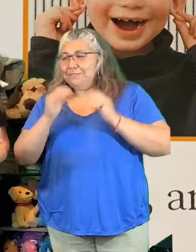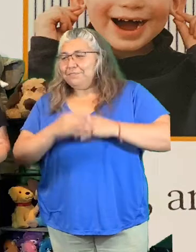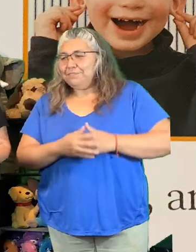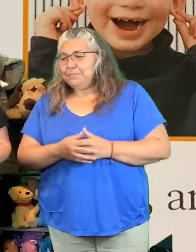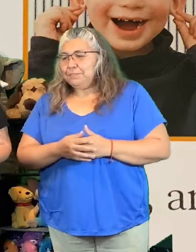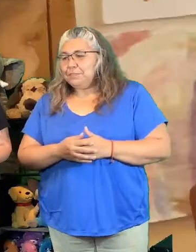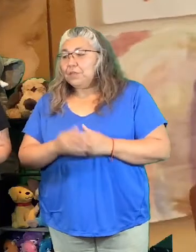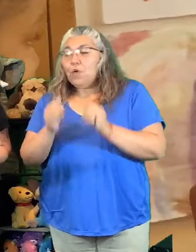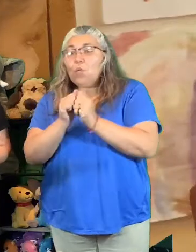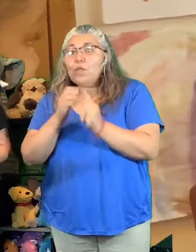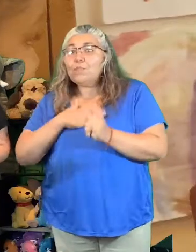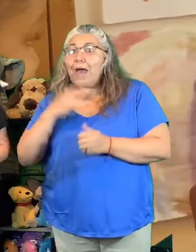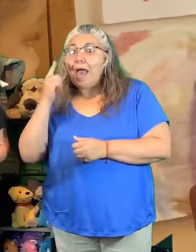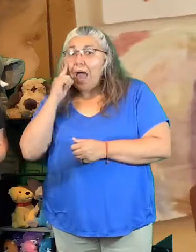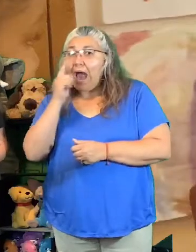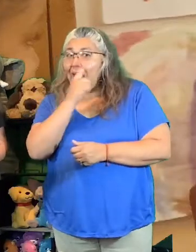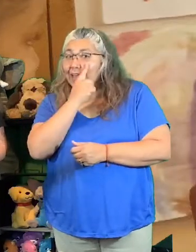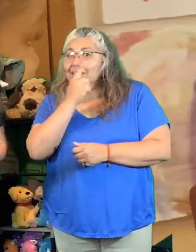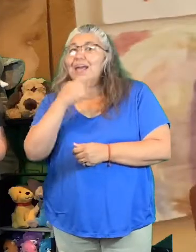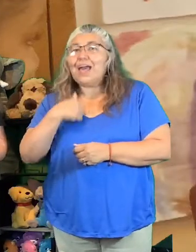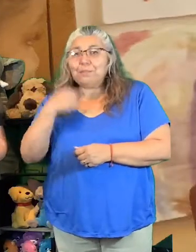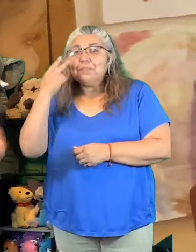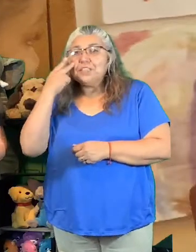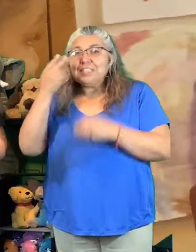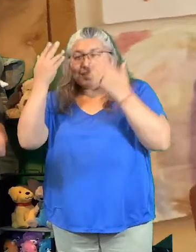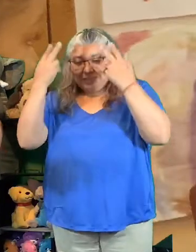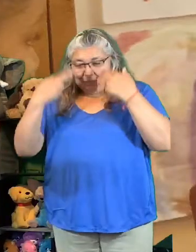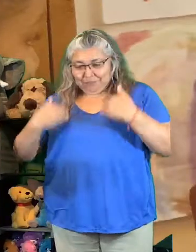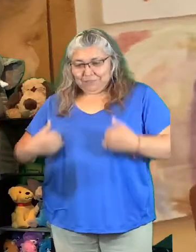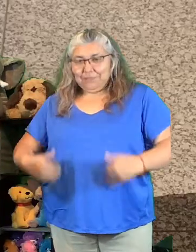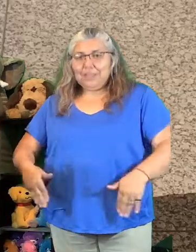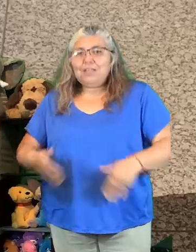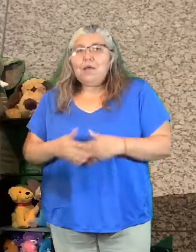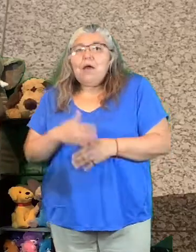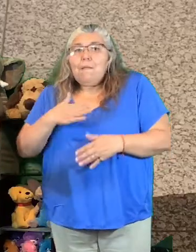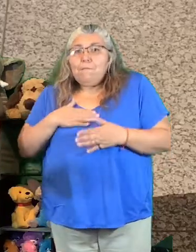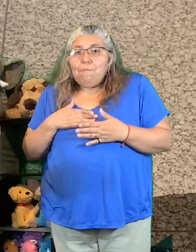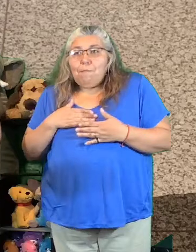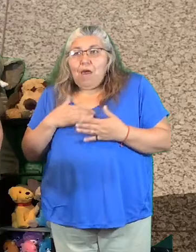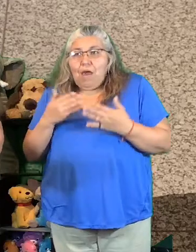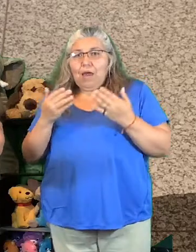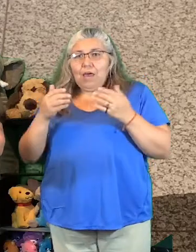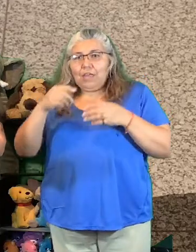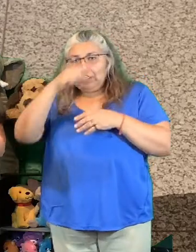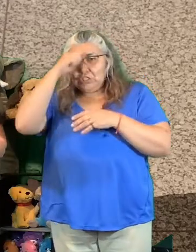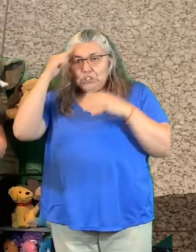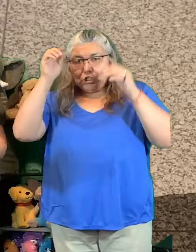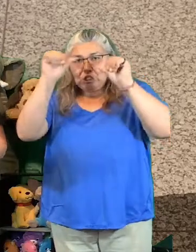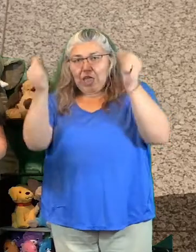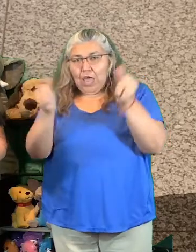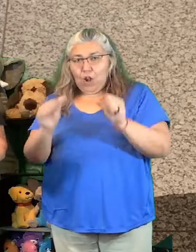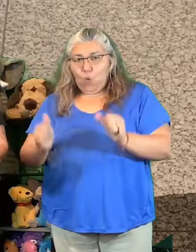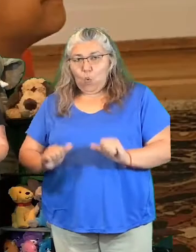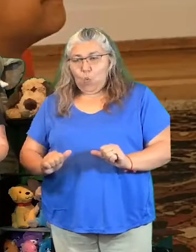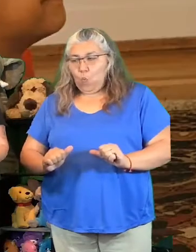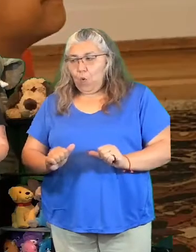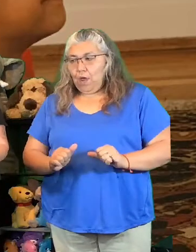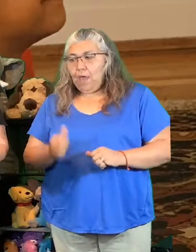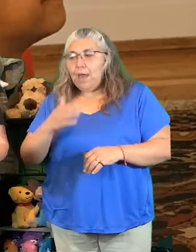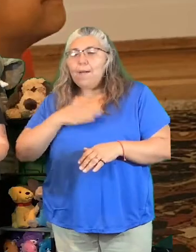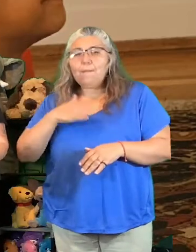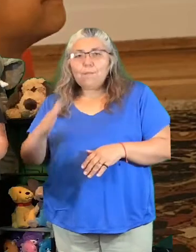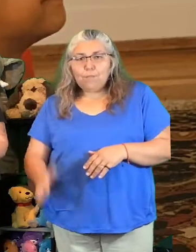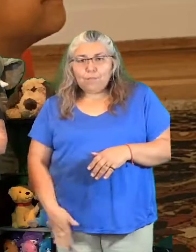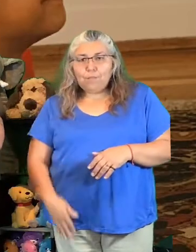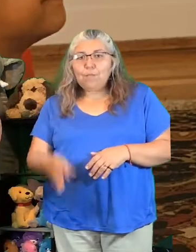With my eyes I see myself. My shadow, my